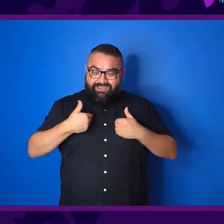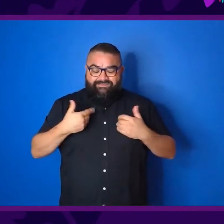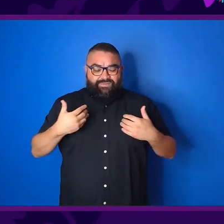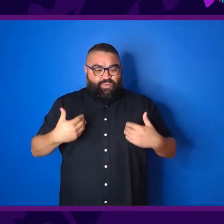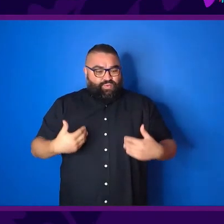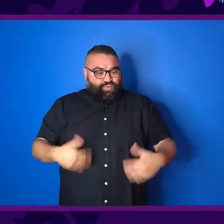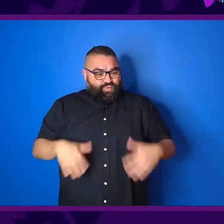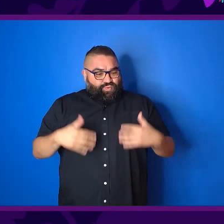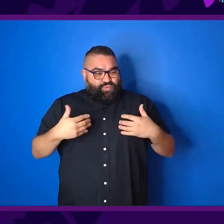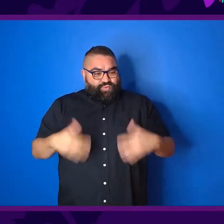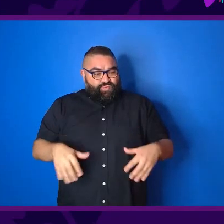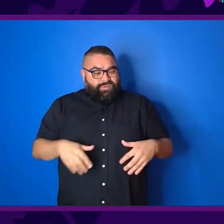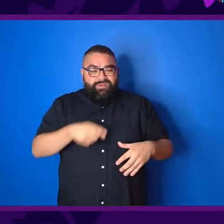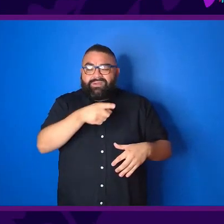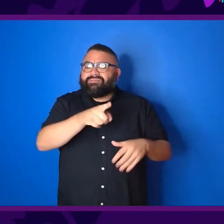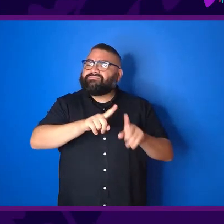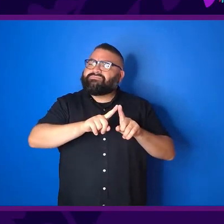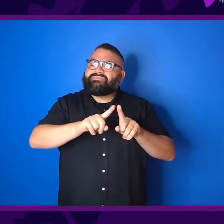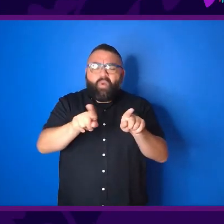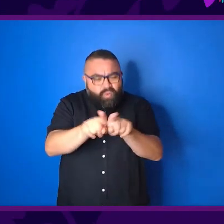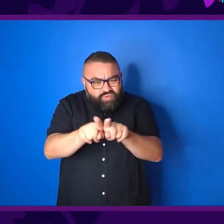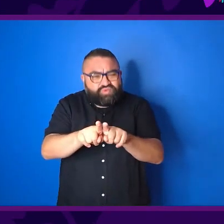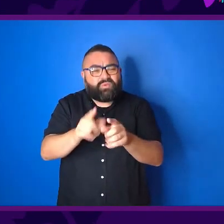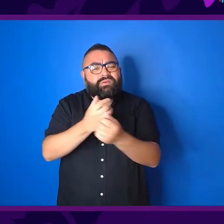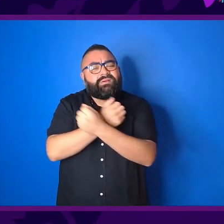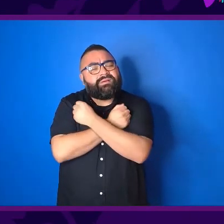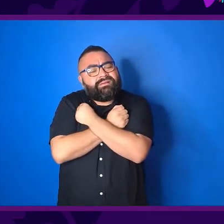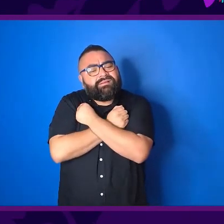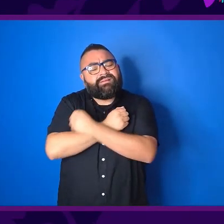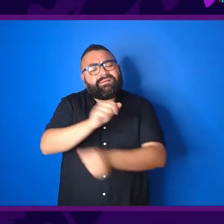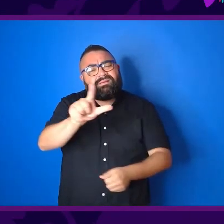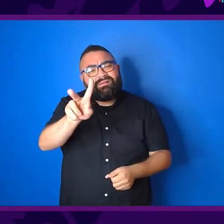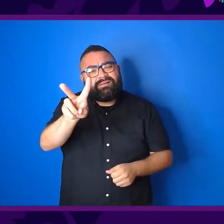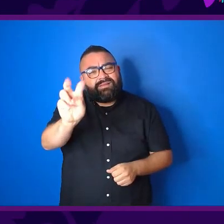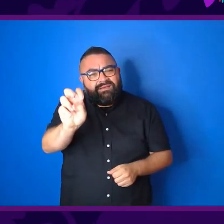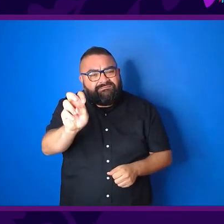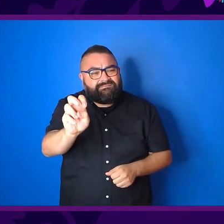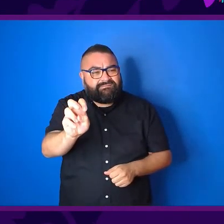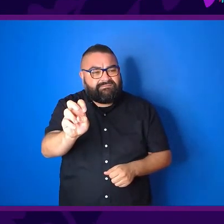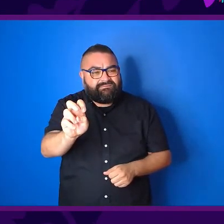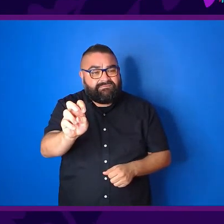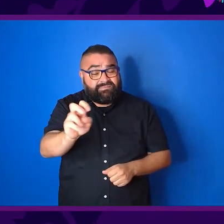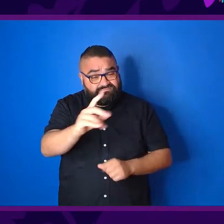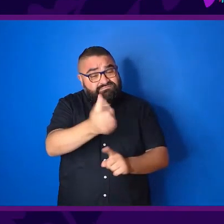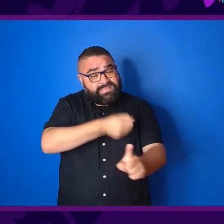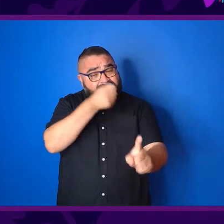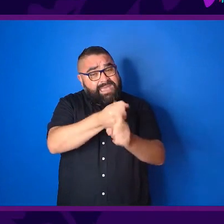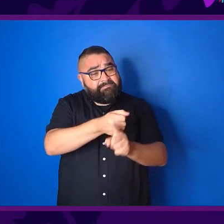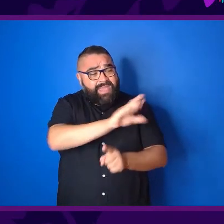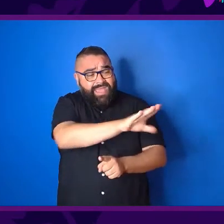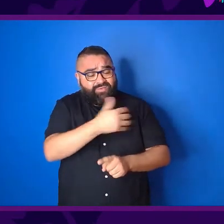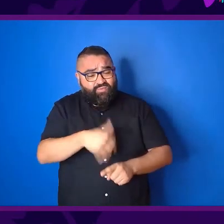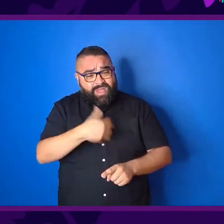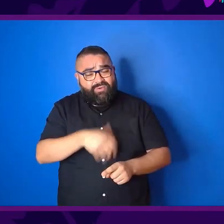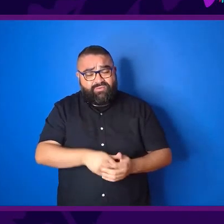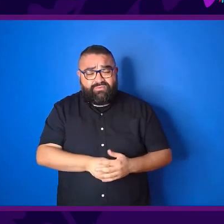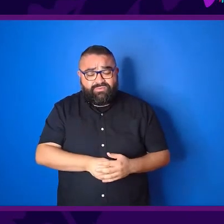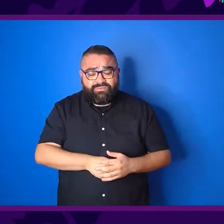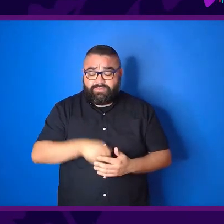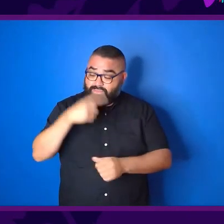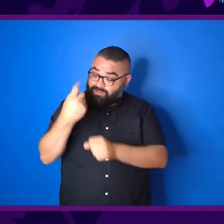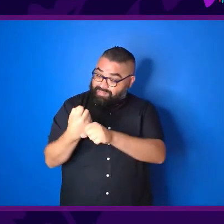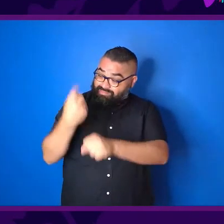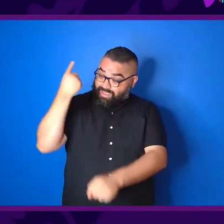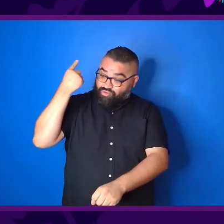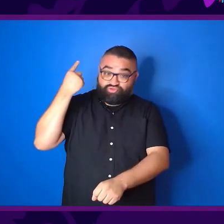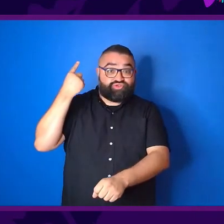love, it really had an enormous impact. And last year, after